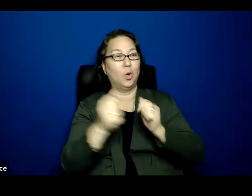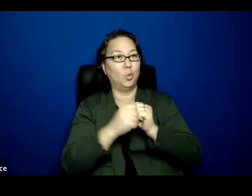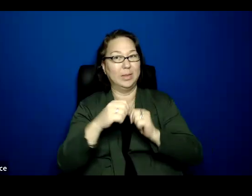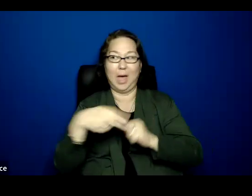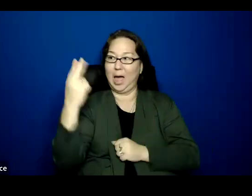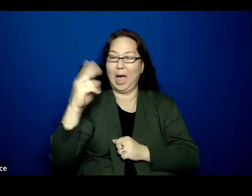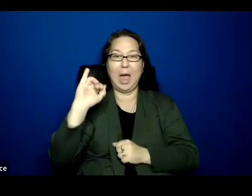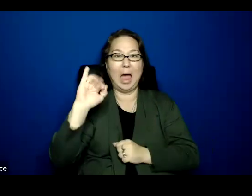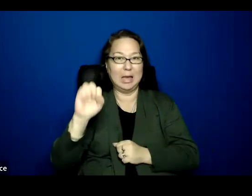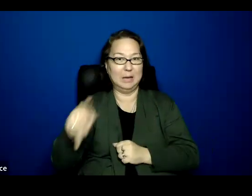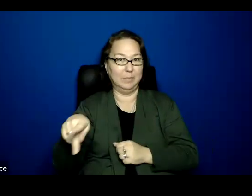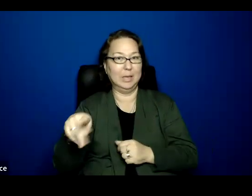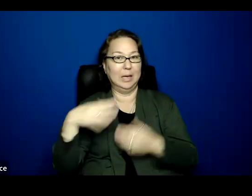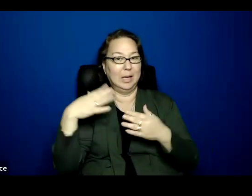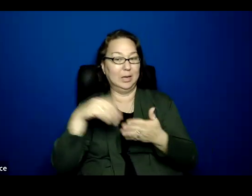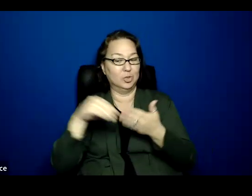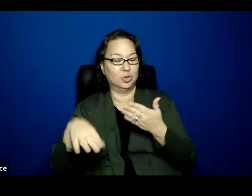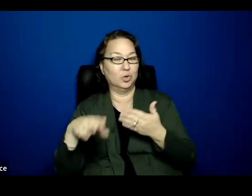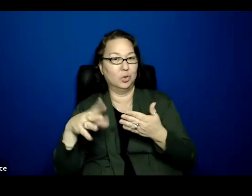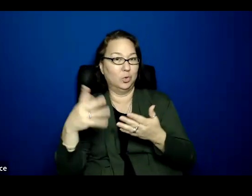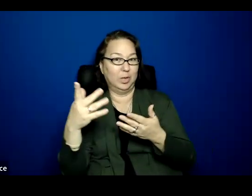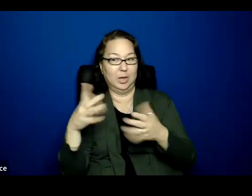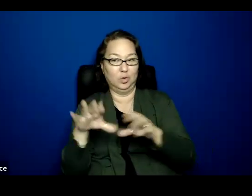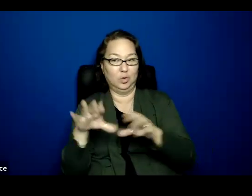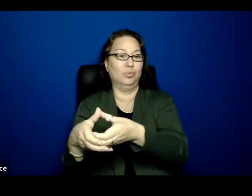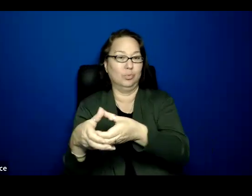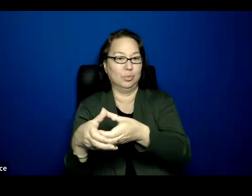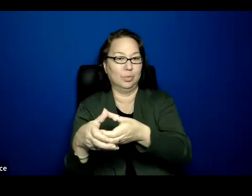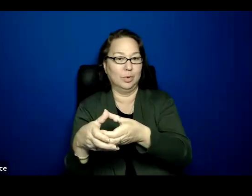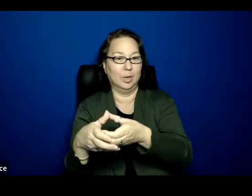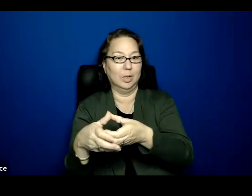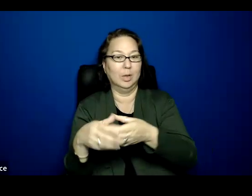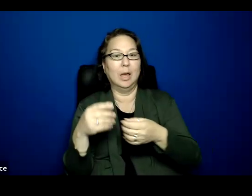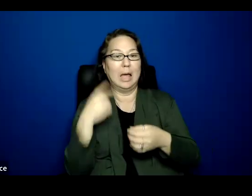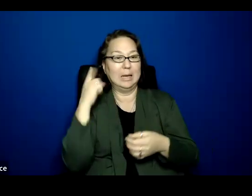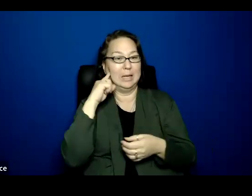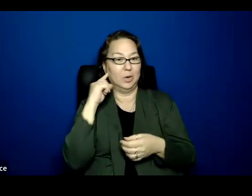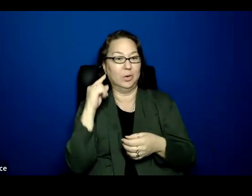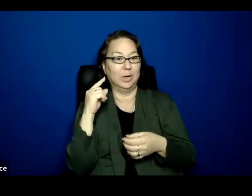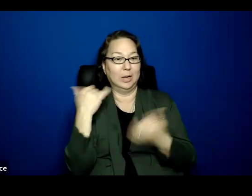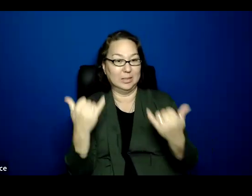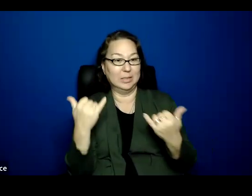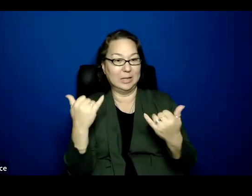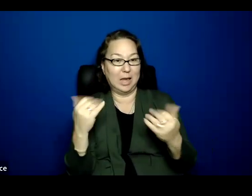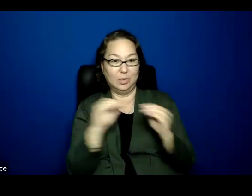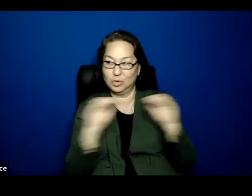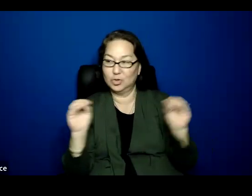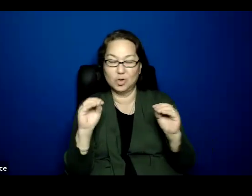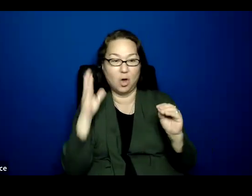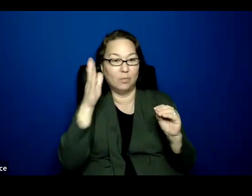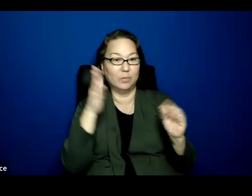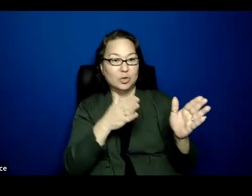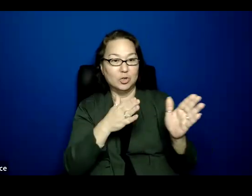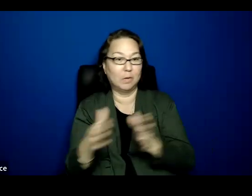body. And hearing tonight that there's no future plan, how everything is in its infancy, and now you're willing to close down a school without any plan at all is